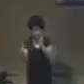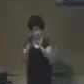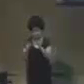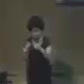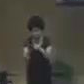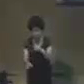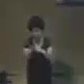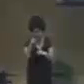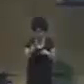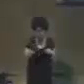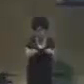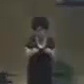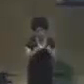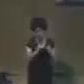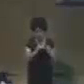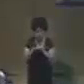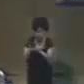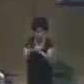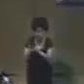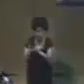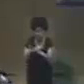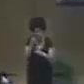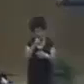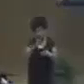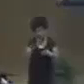or what do I do about my enrolments or something like that, they actually have a